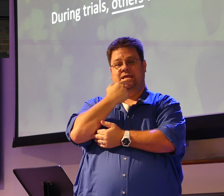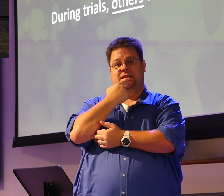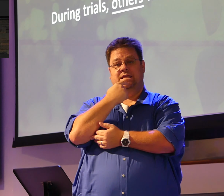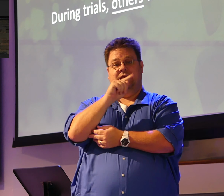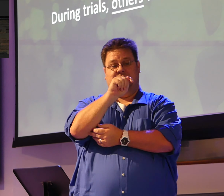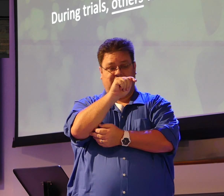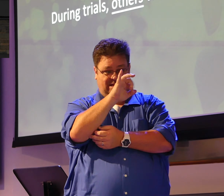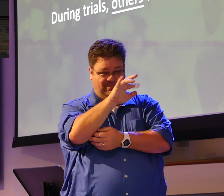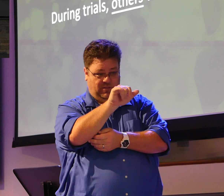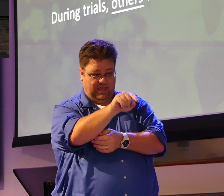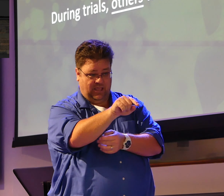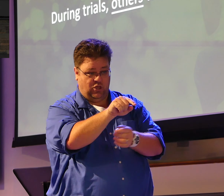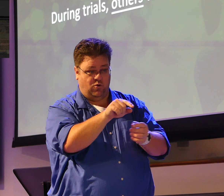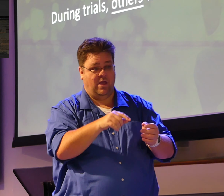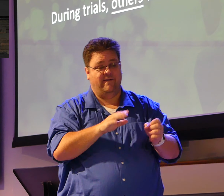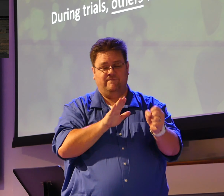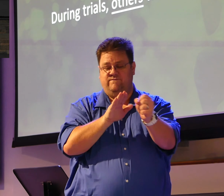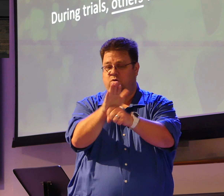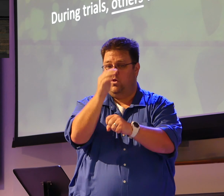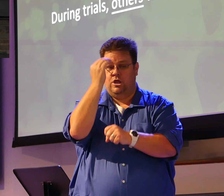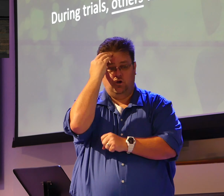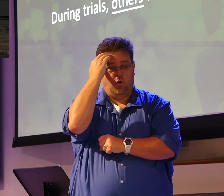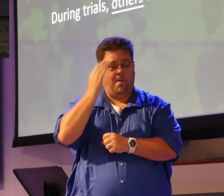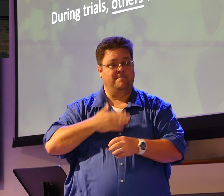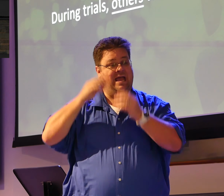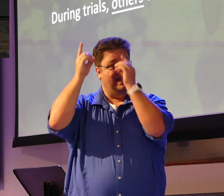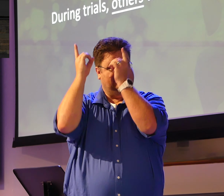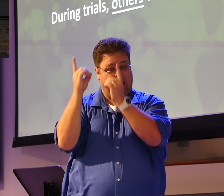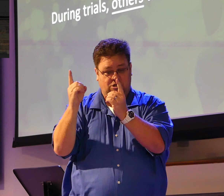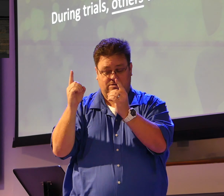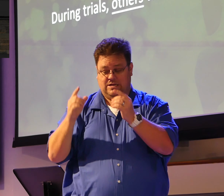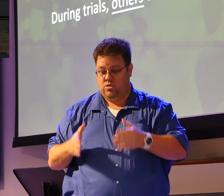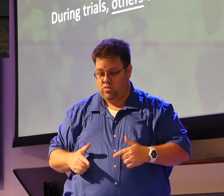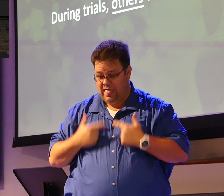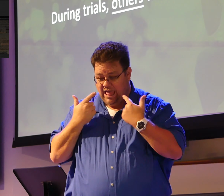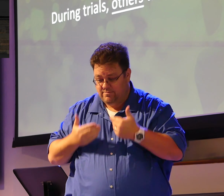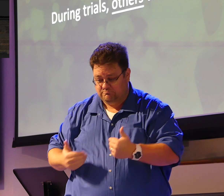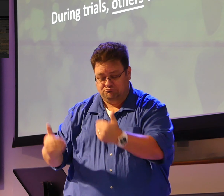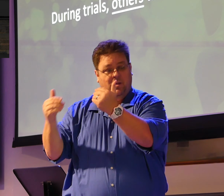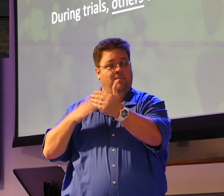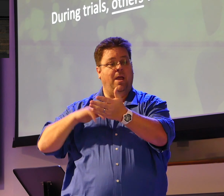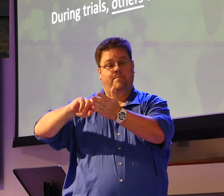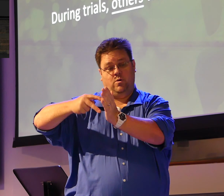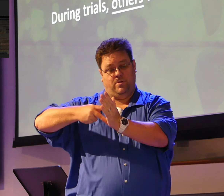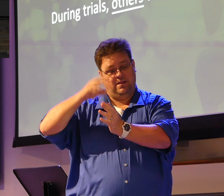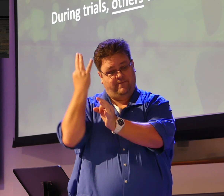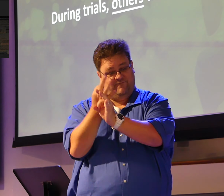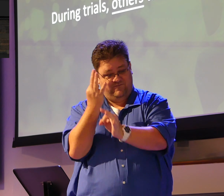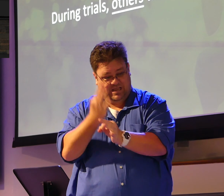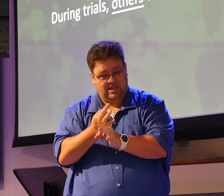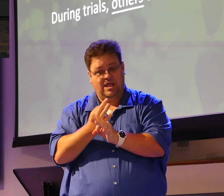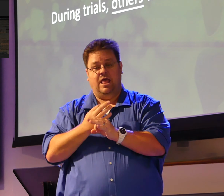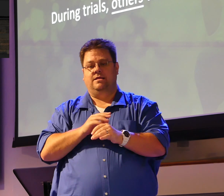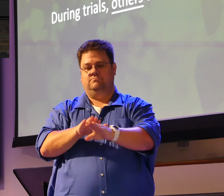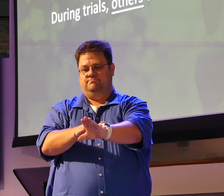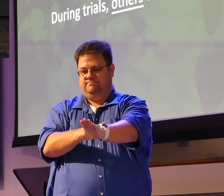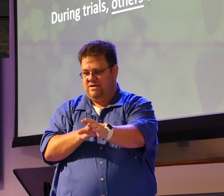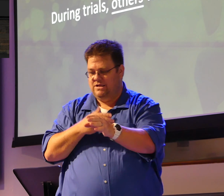he said timothy you have fully known my doctrine manner of life my purpose